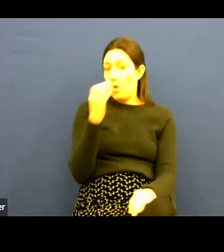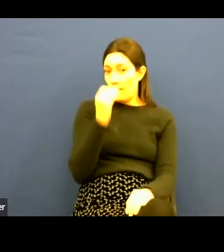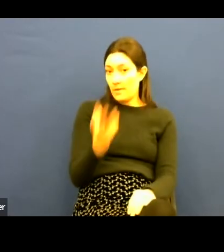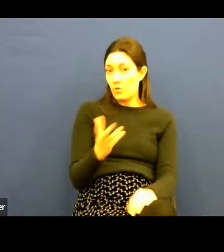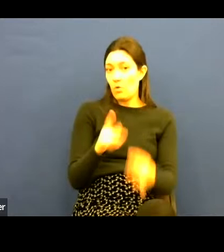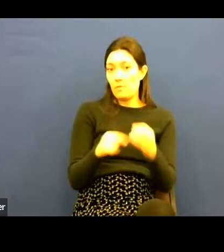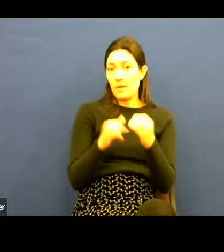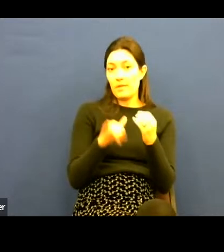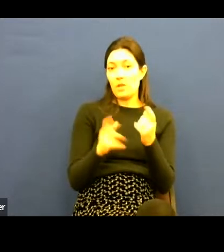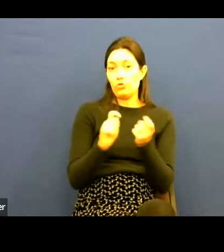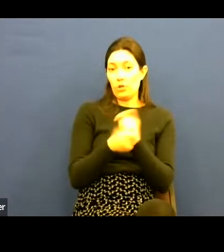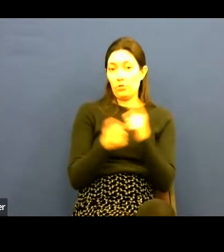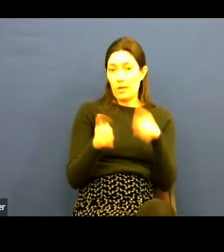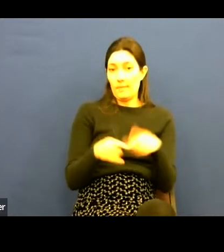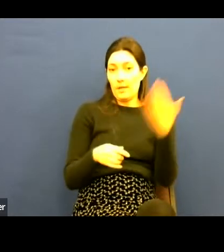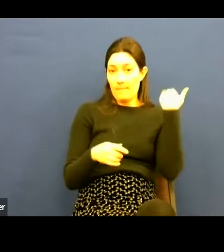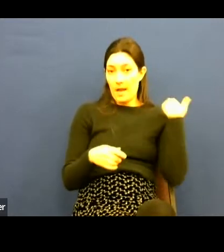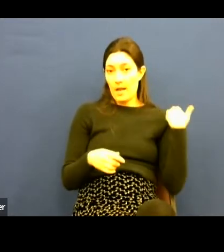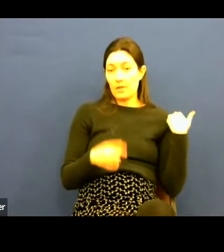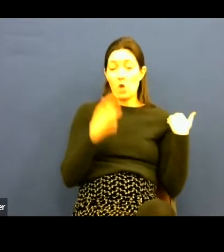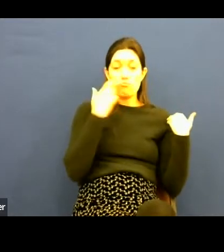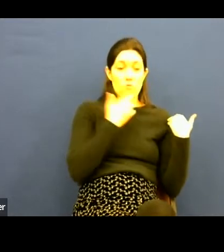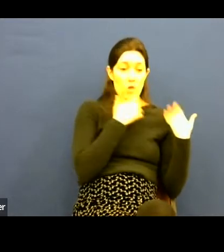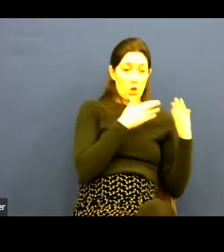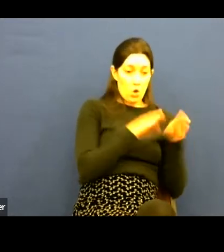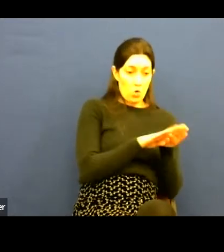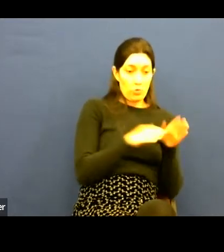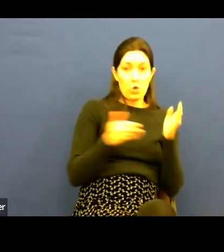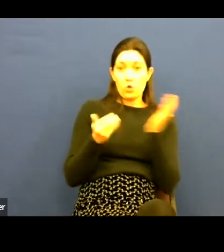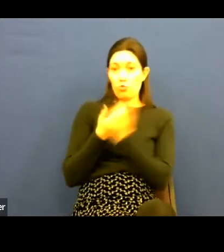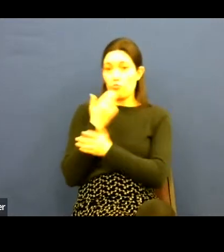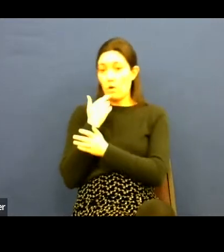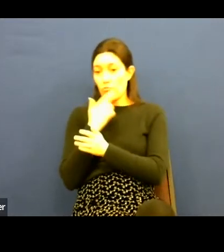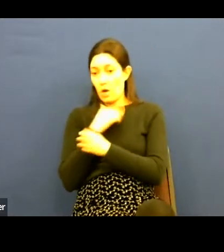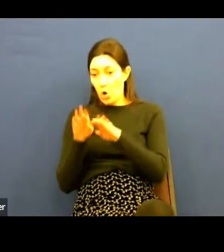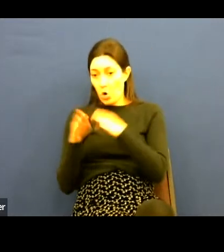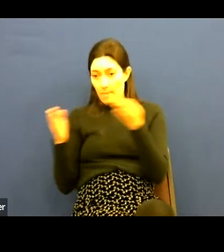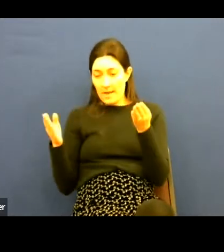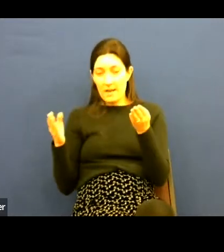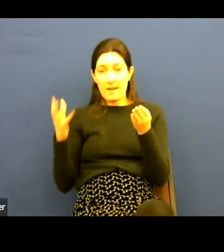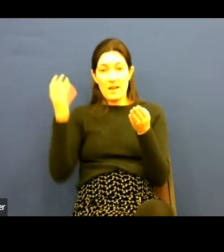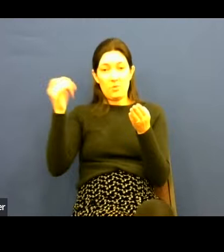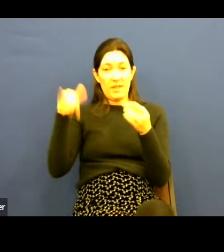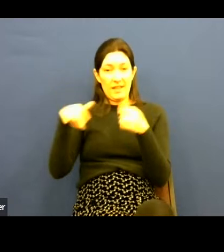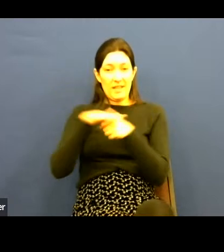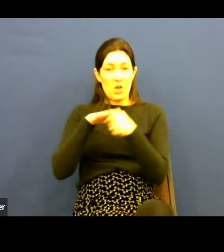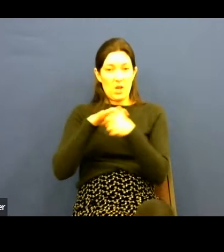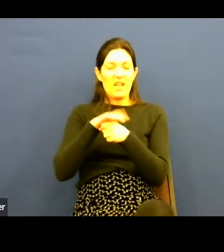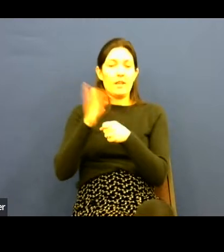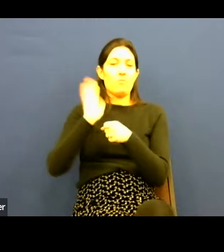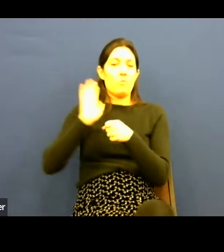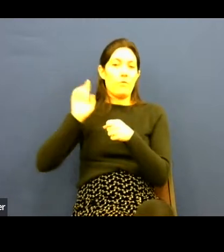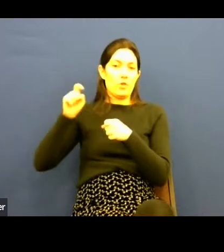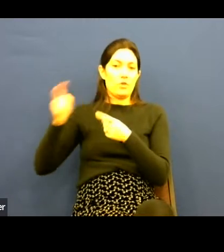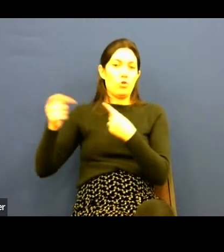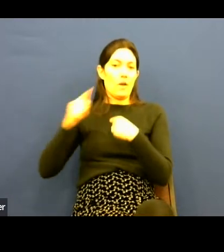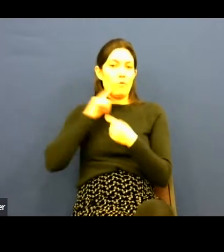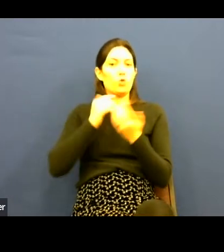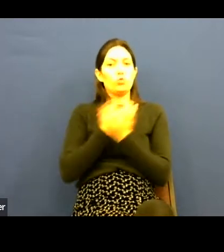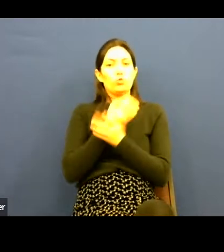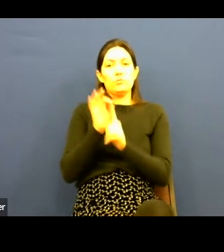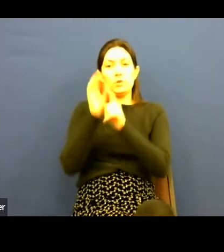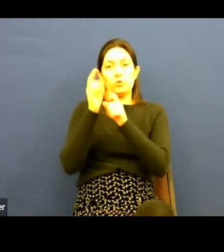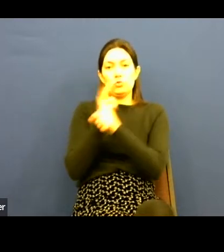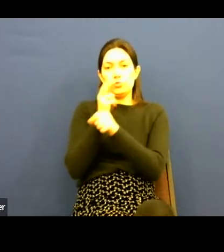is in the past, when a restaurant closed and a new restaurant came in outside this area, they used to have to come in for a new special use permit. Now